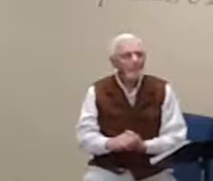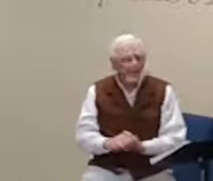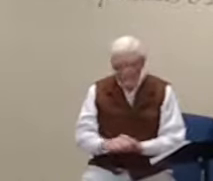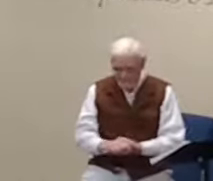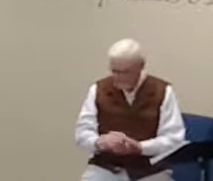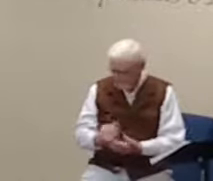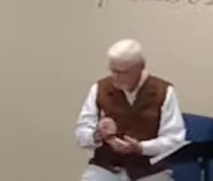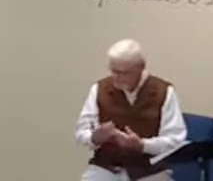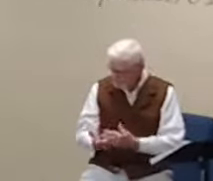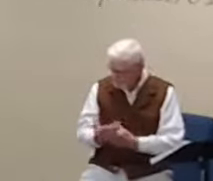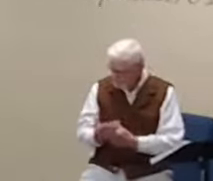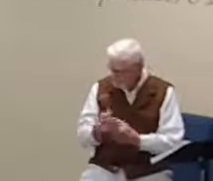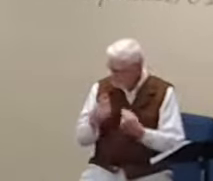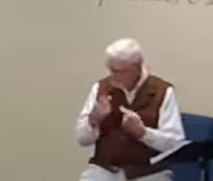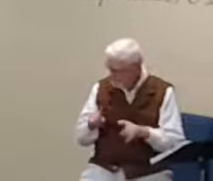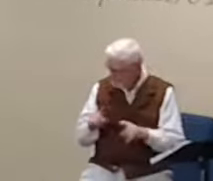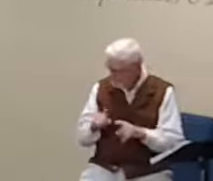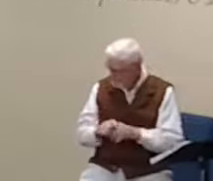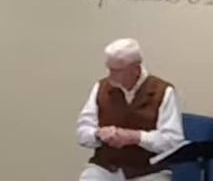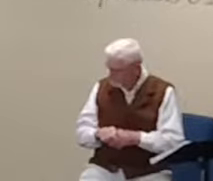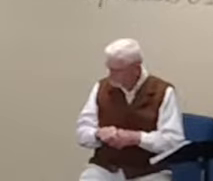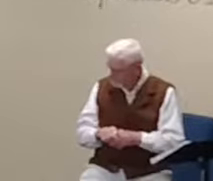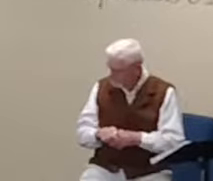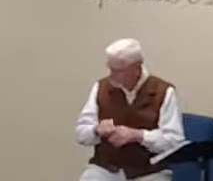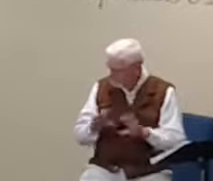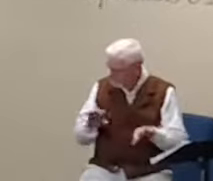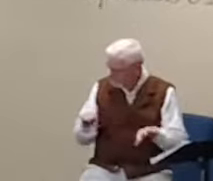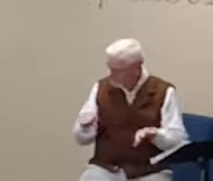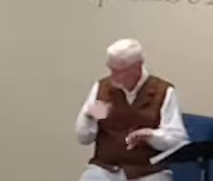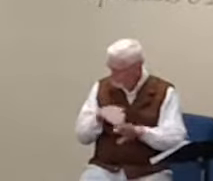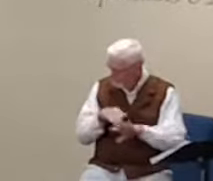This morning, announcements. Kids are at camp.